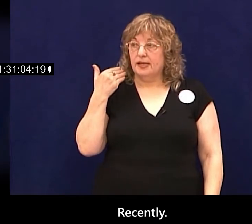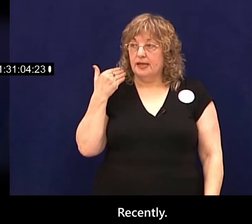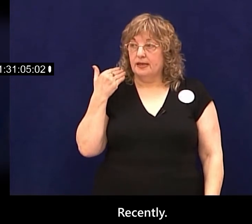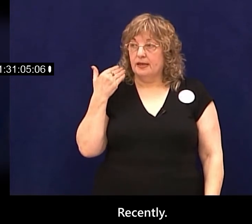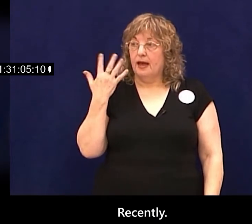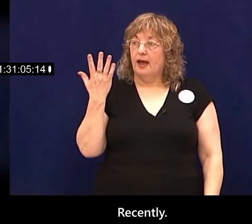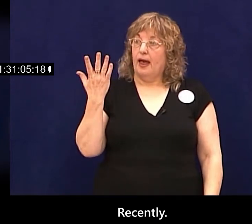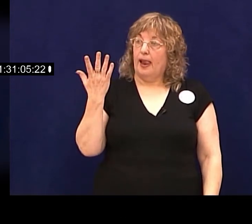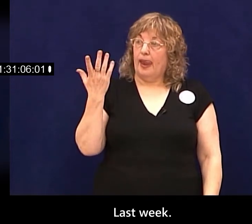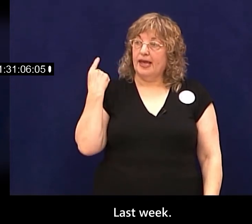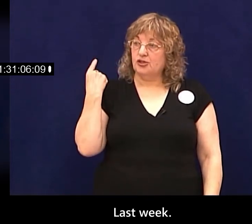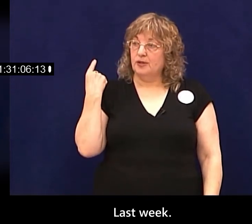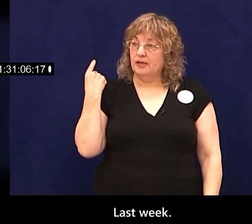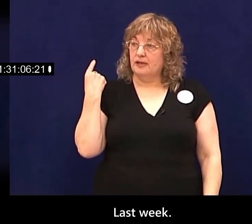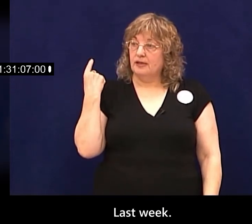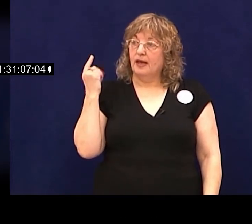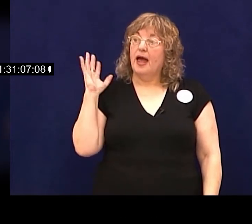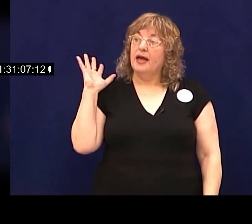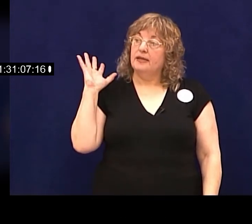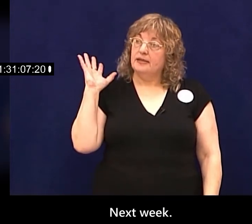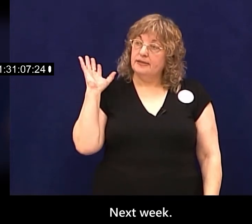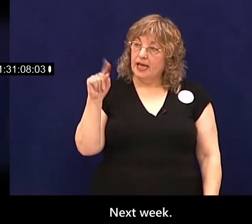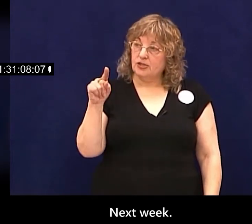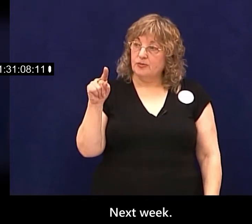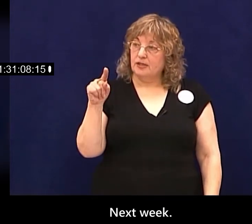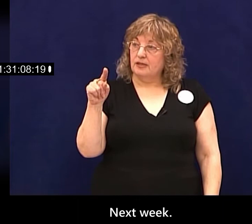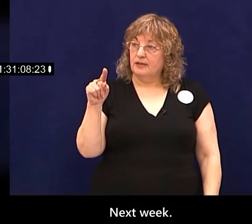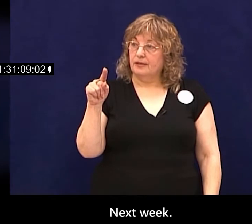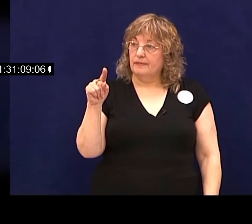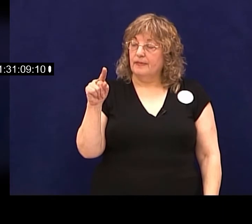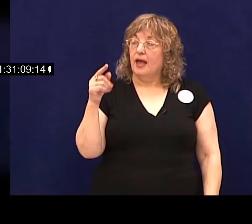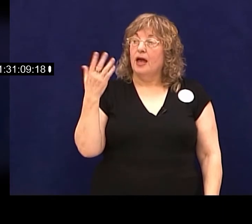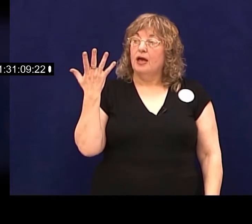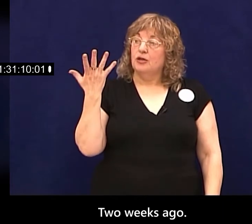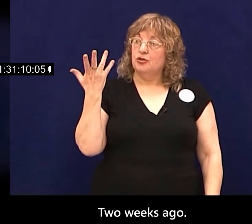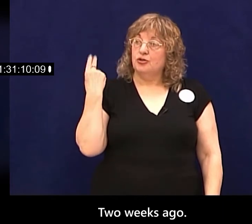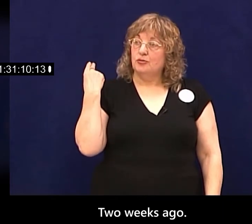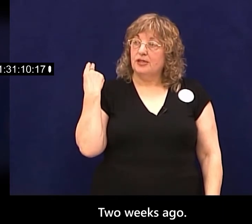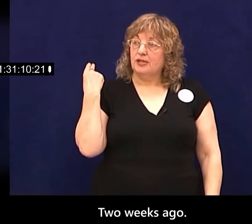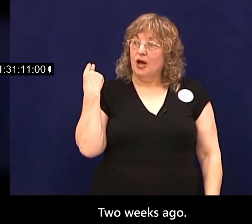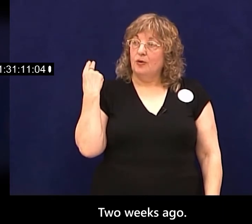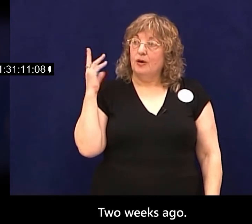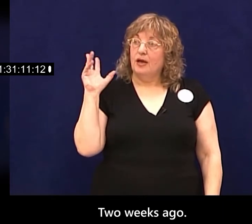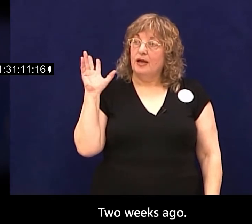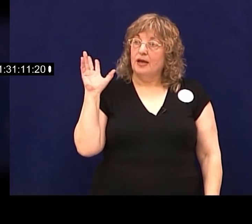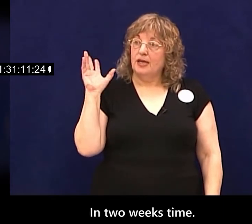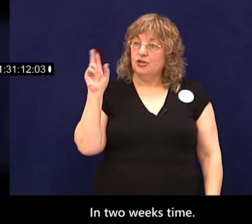Recently. Last week. Next week. 2 weeks ago, in 2